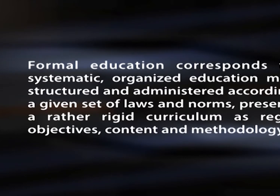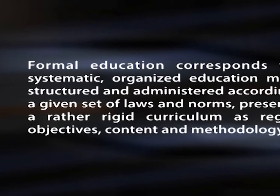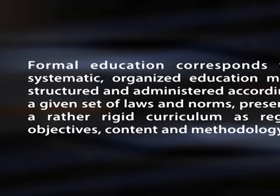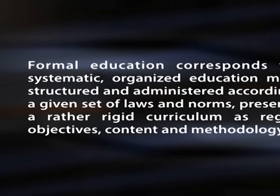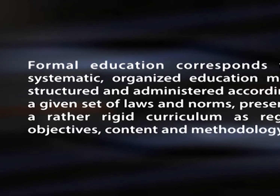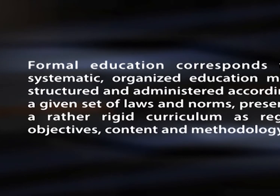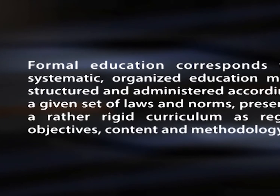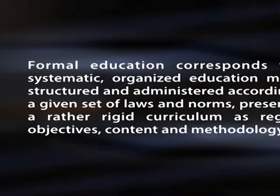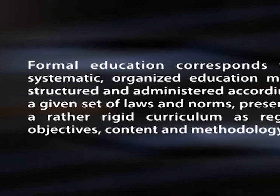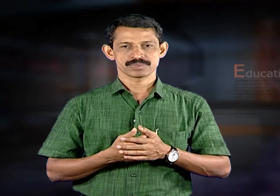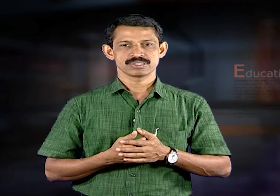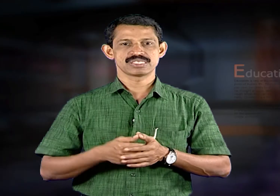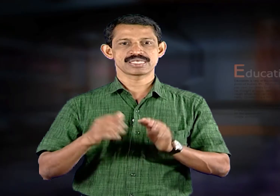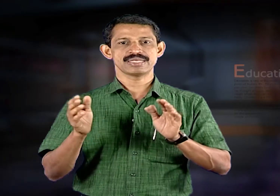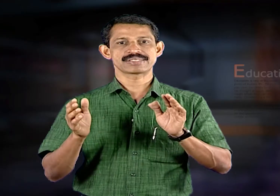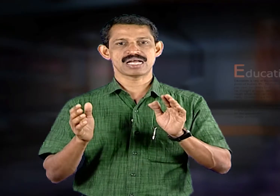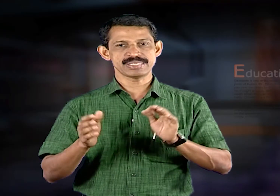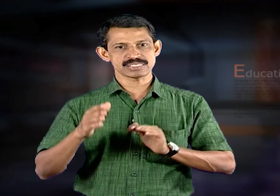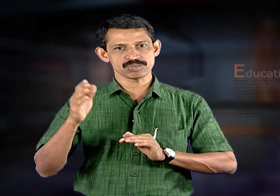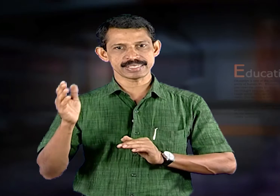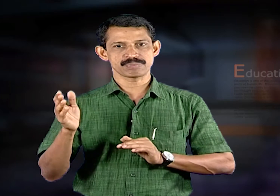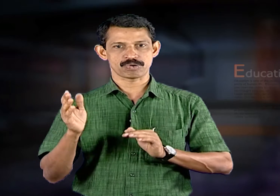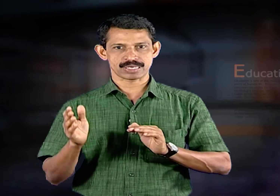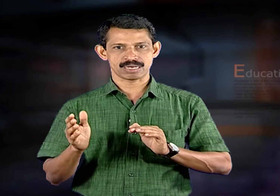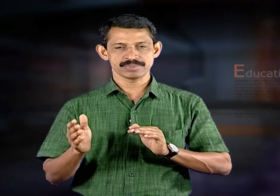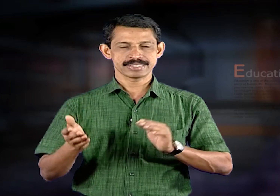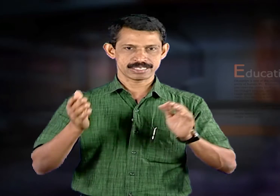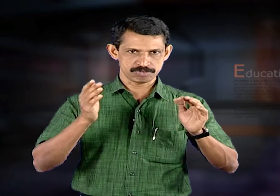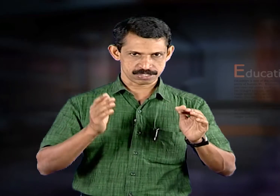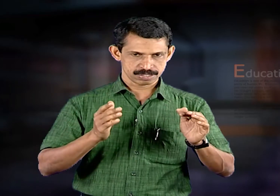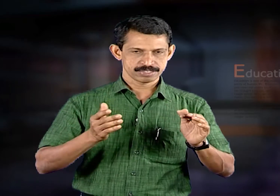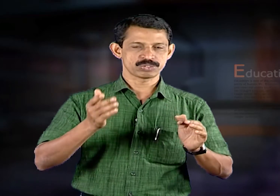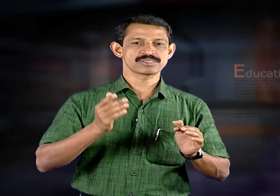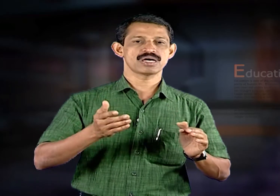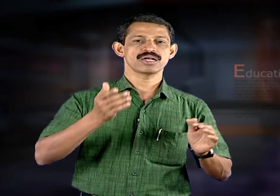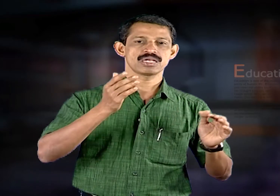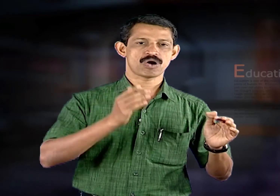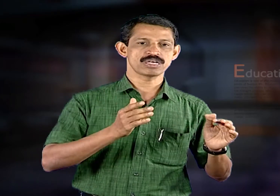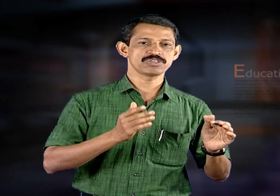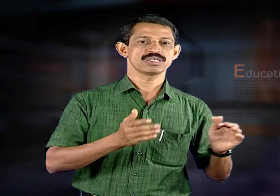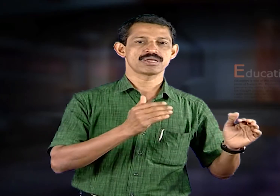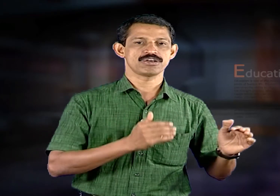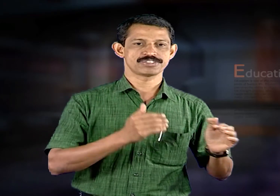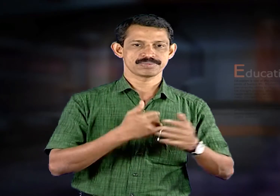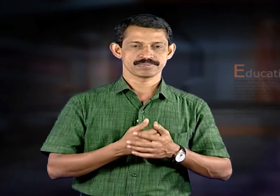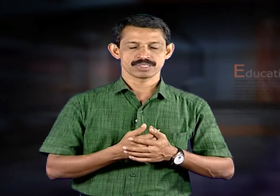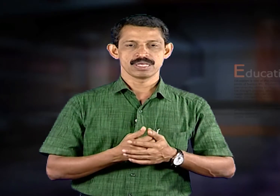and methodology. This is an examination oriented program in which students are loaded with knowledge.